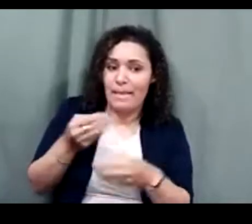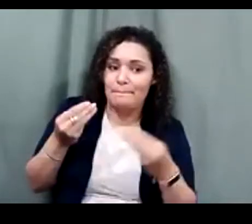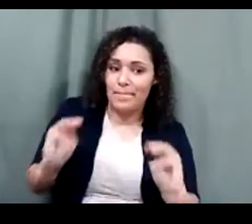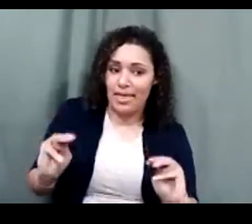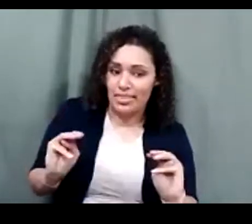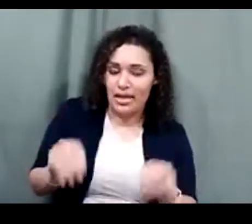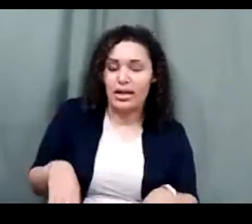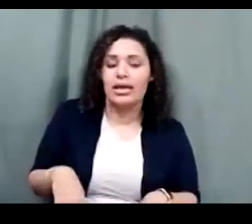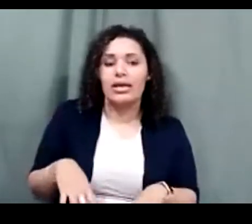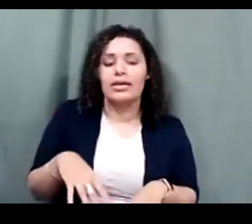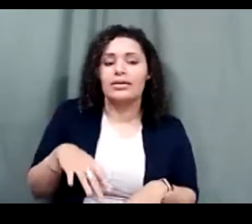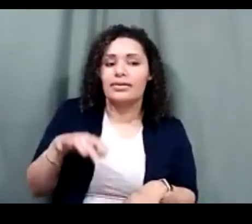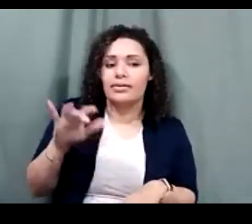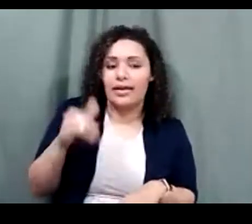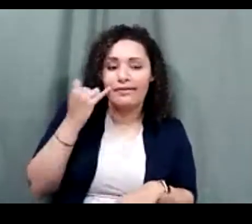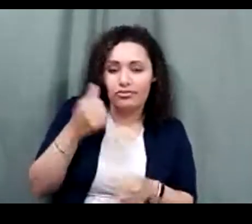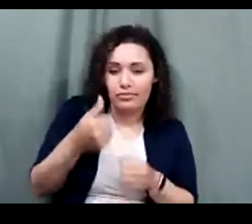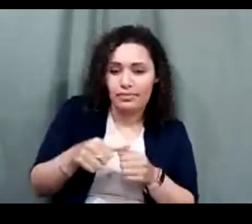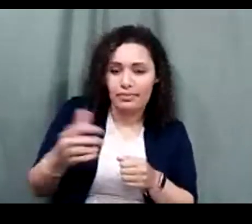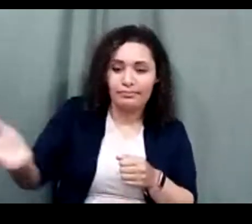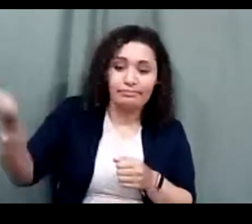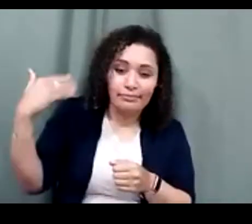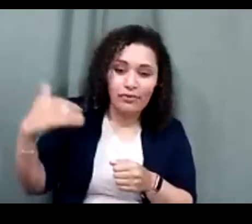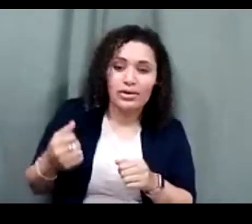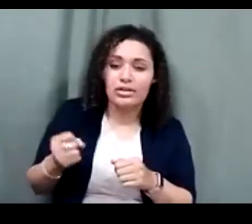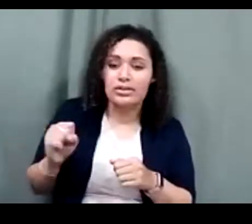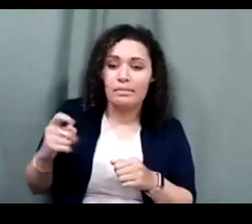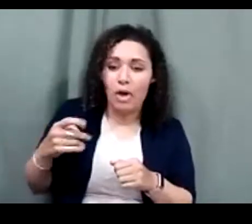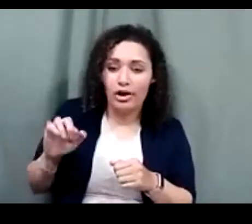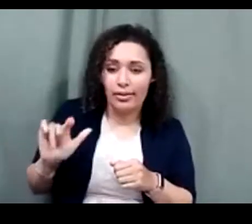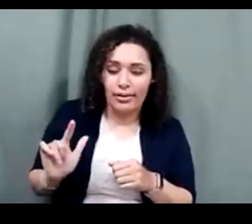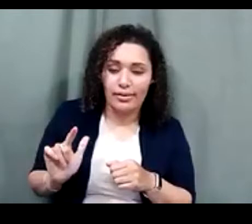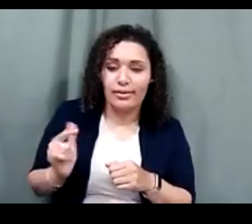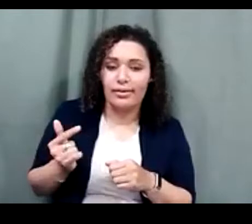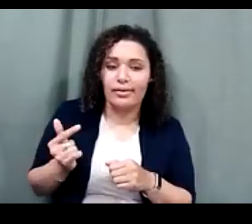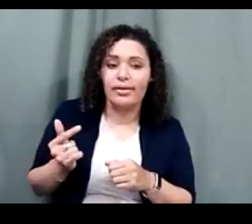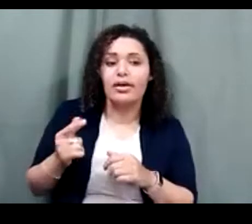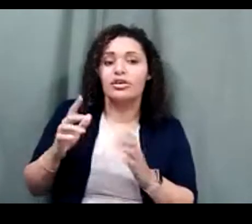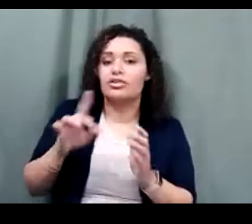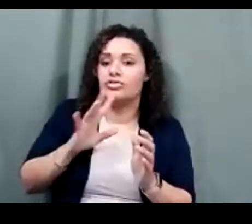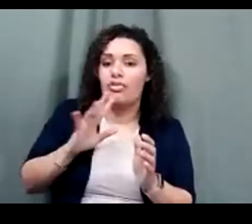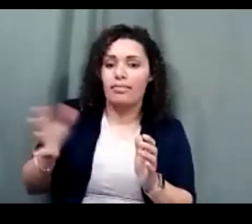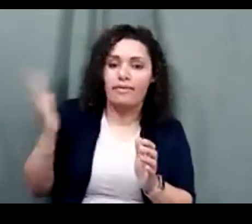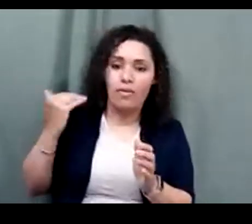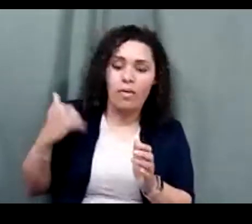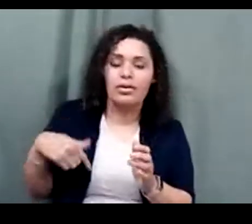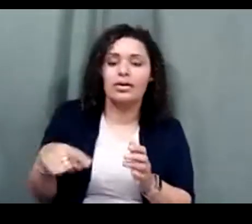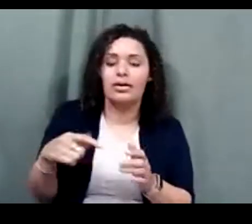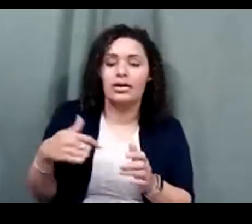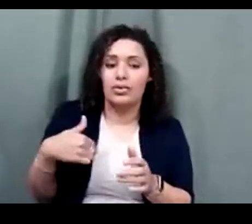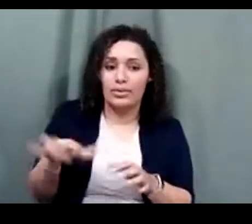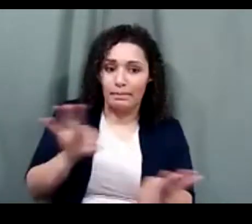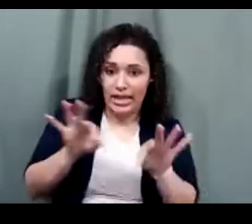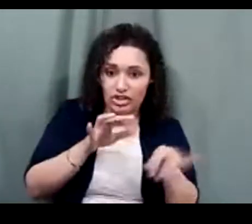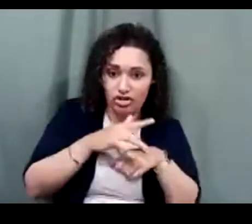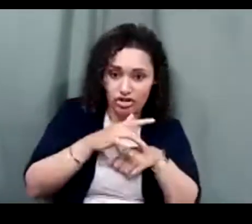is, if you remember from when we did the sparkling talk, but basically what we have is wine that was picked very